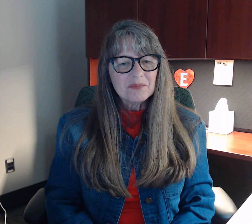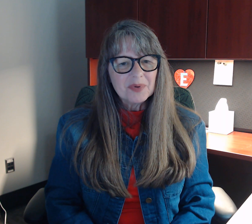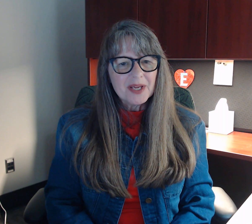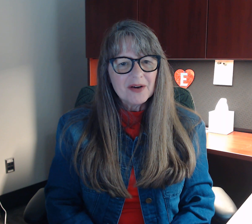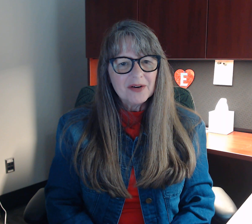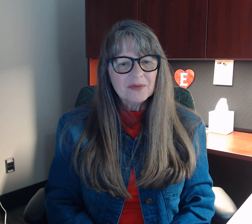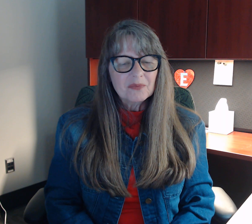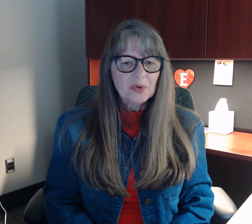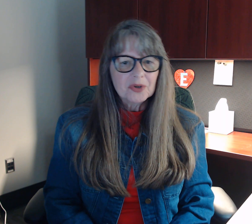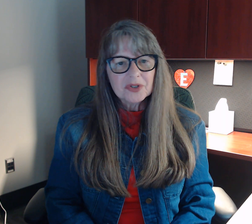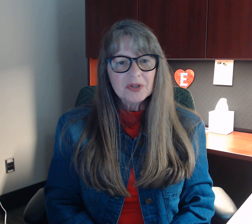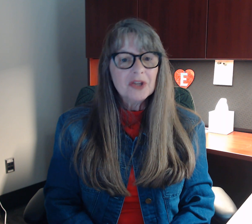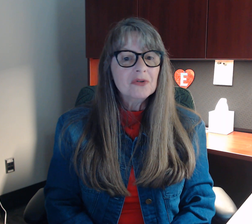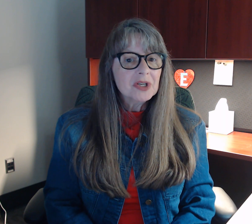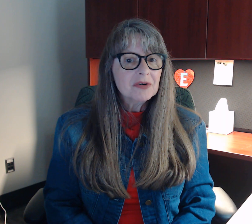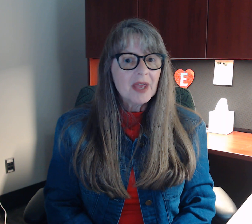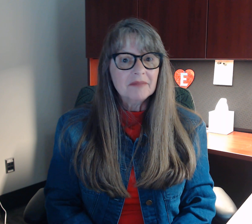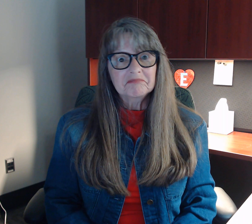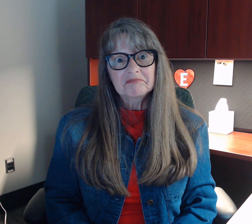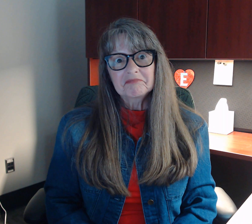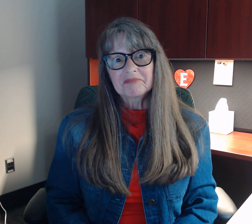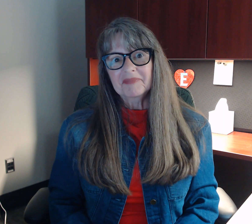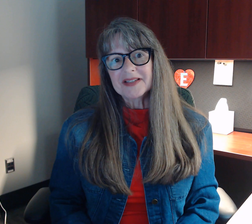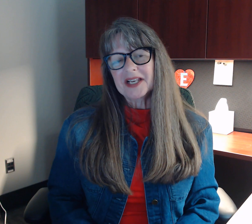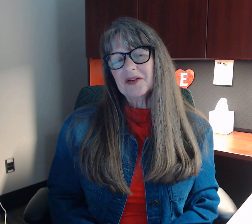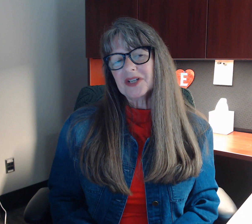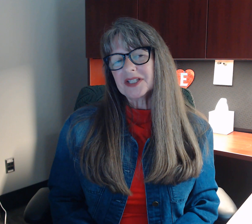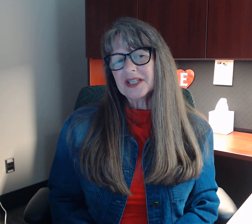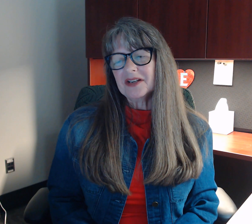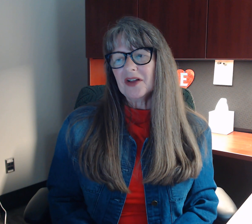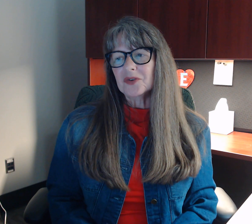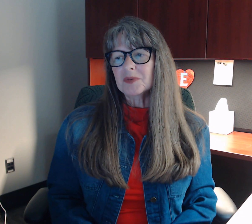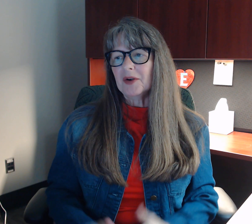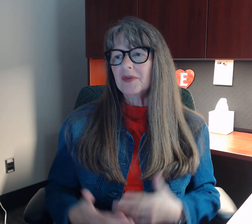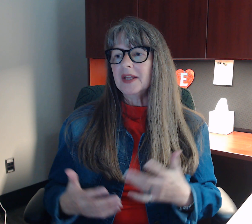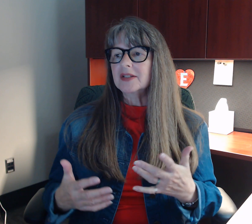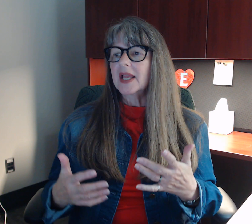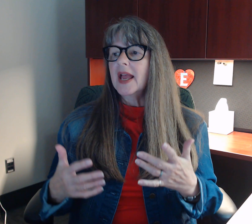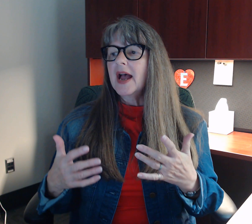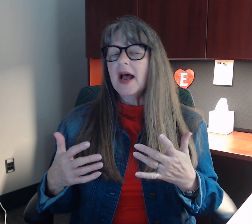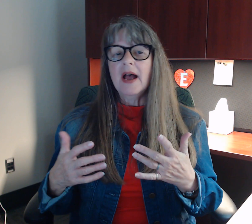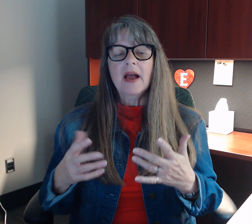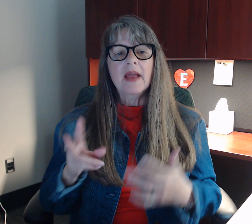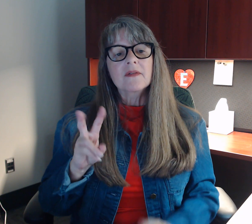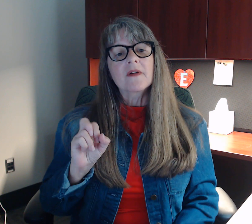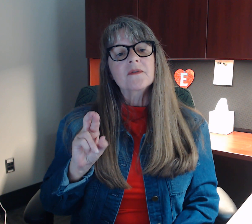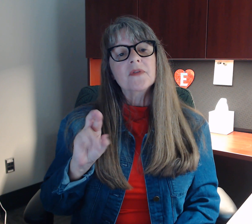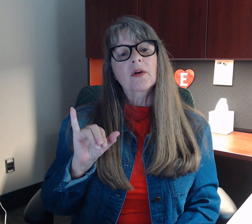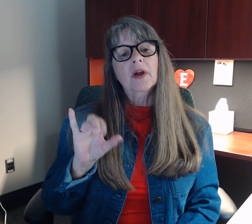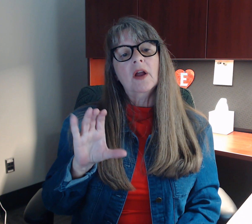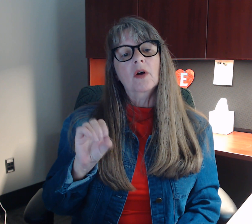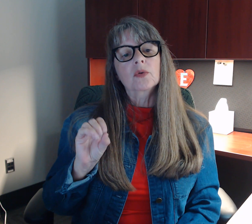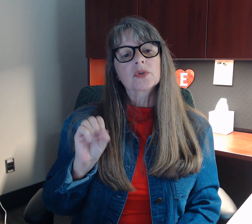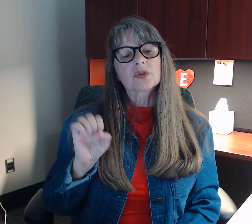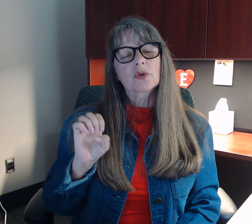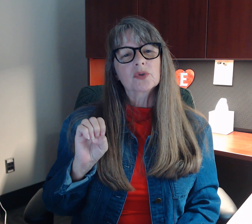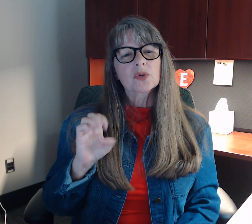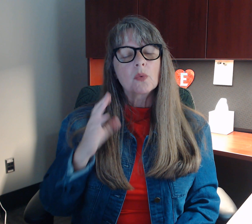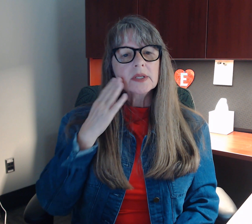play on words? And you can do that in sign language. I see that a lot, those spider veins. And varicose, those are the ones that